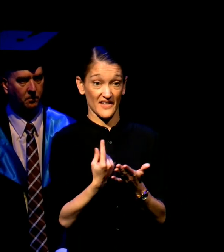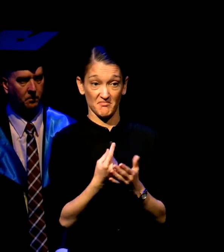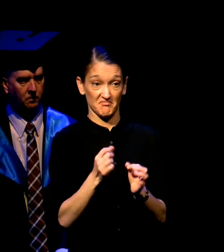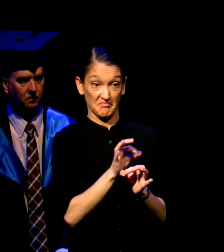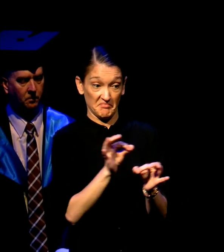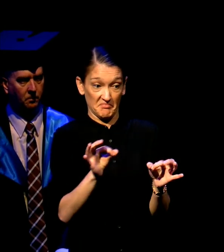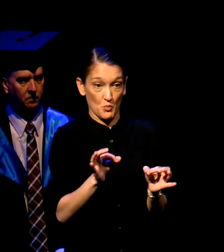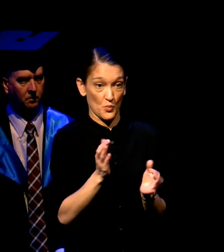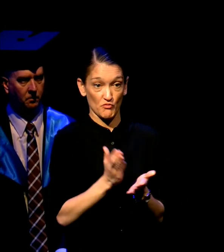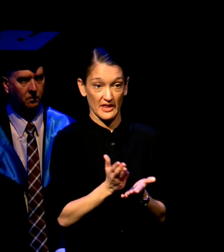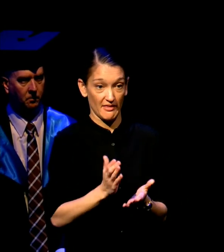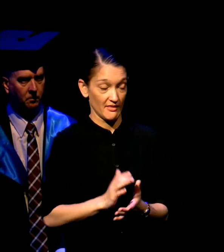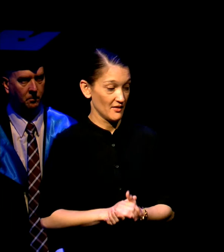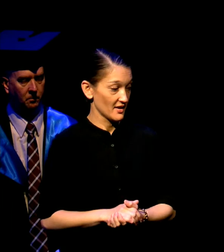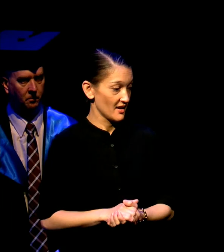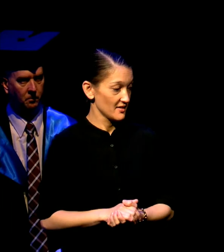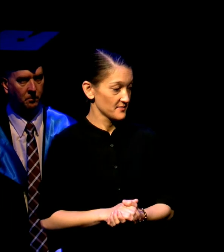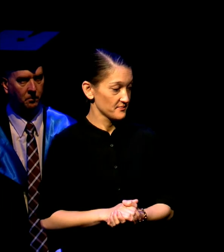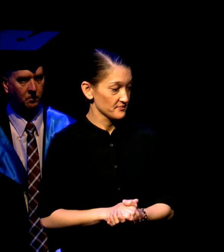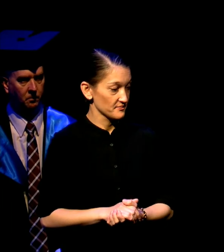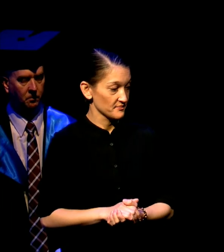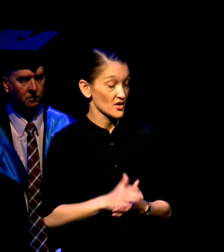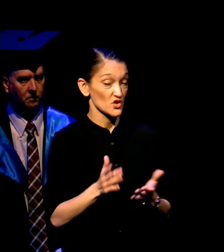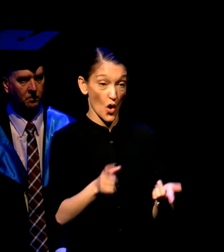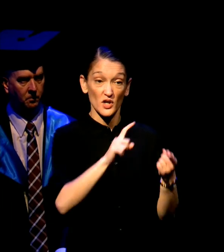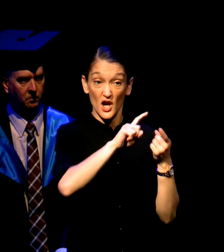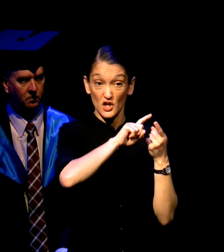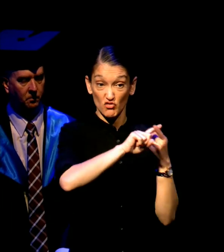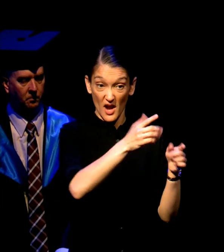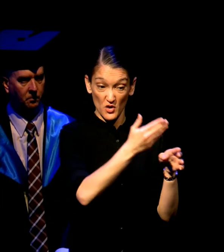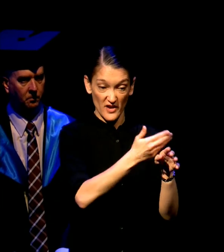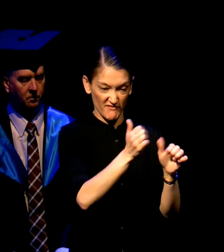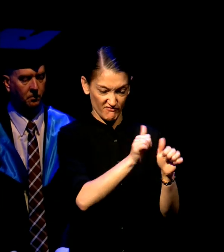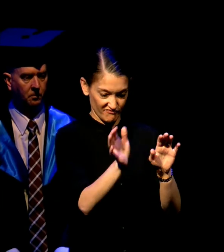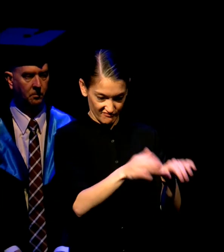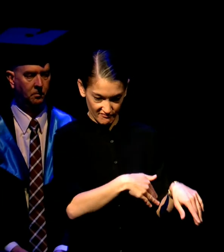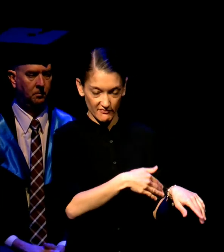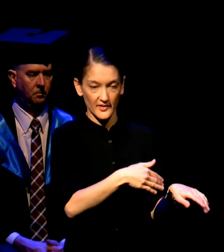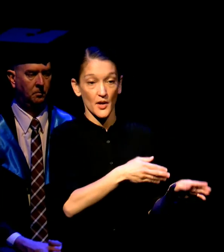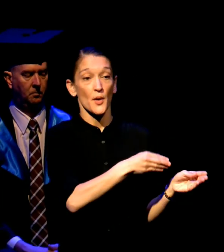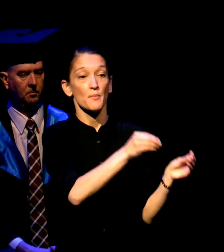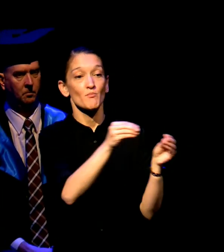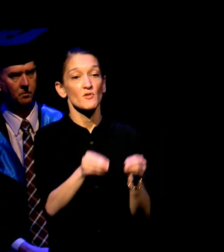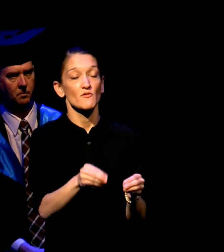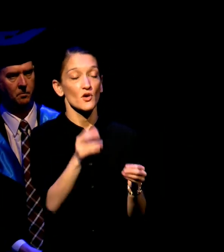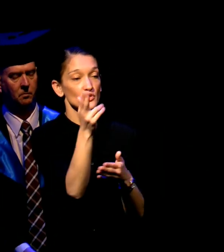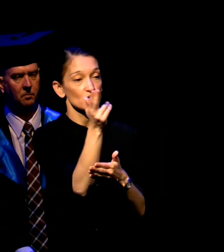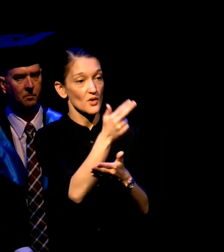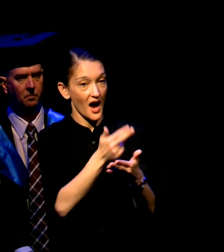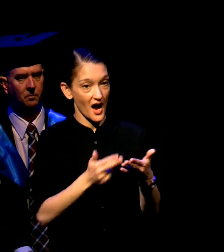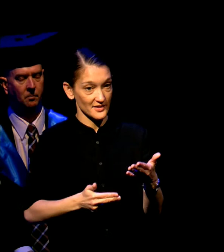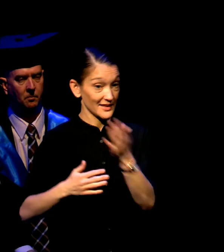After my short-lived career on the trams, I studied arts in history and sociology and photojournalism at